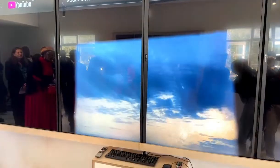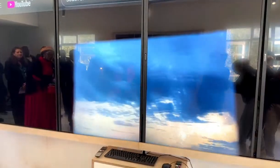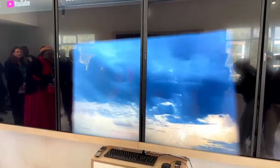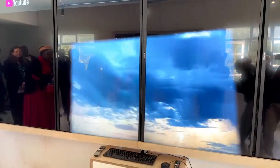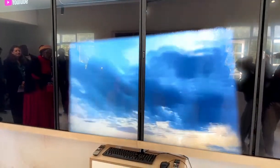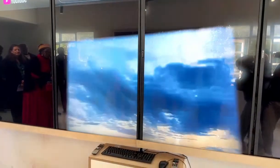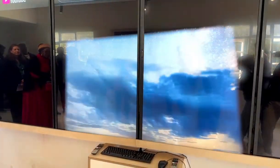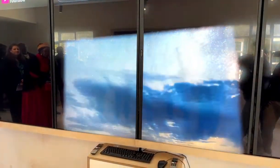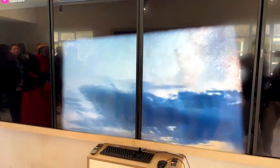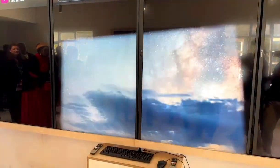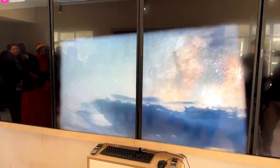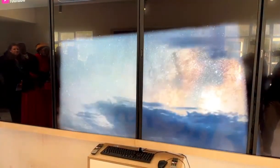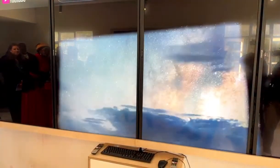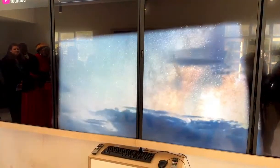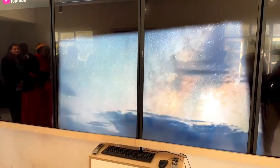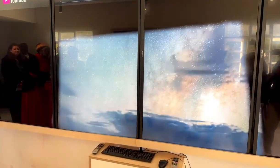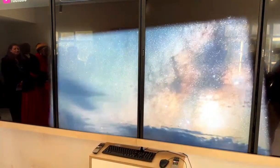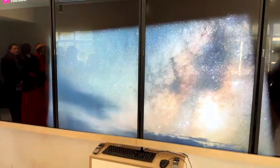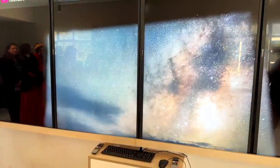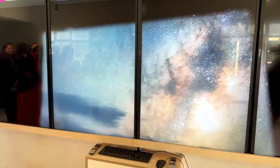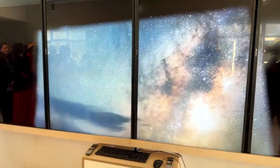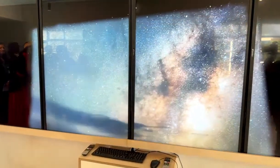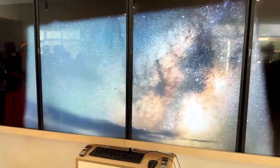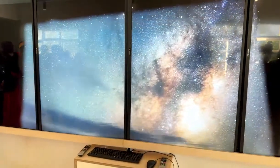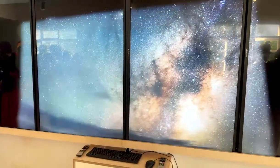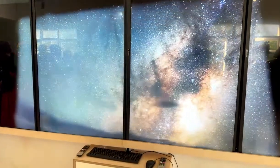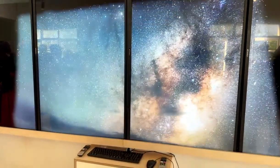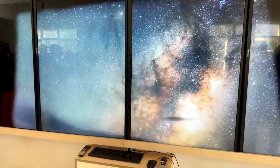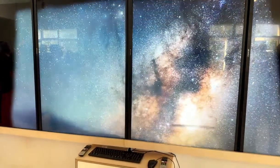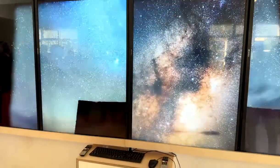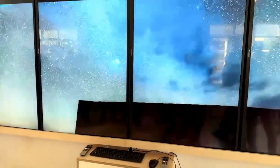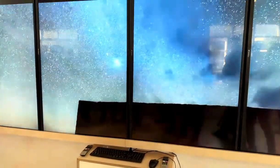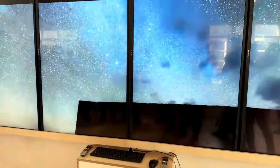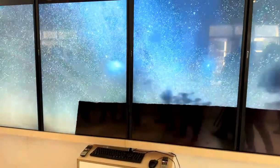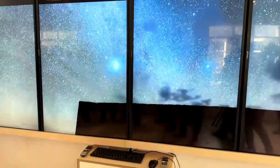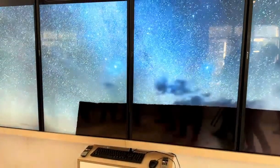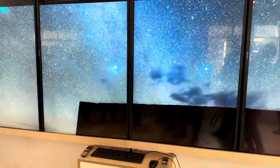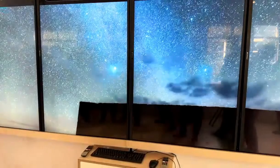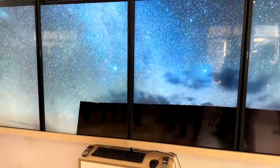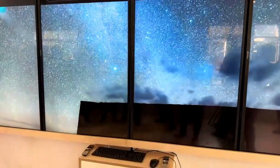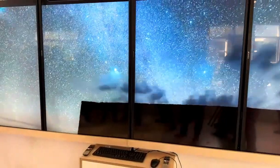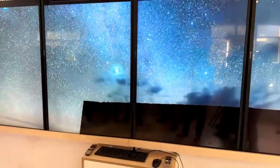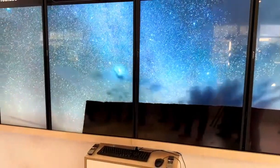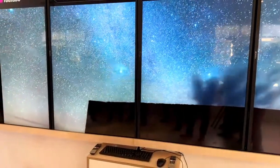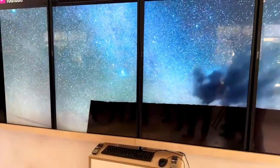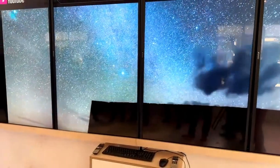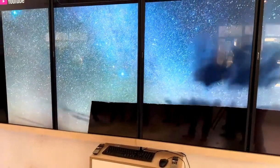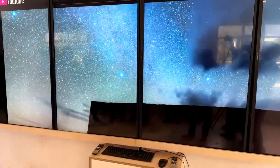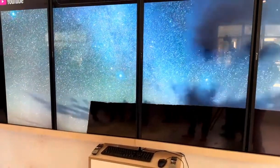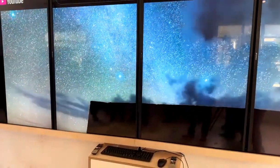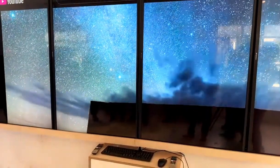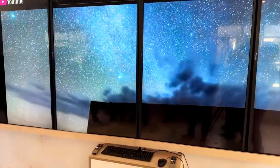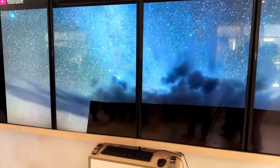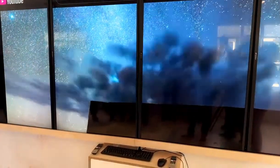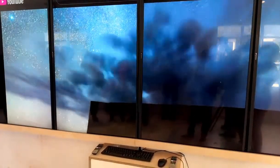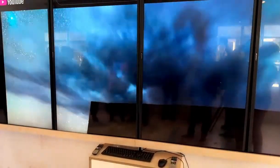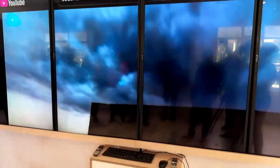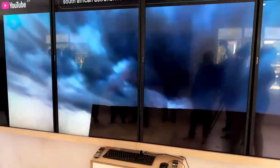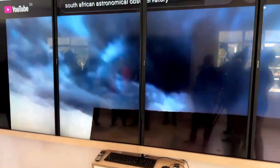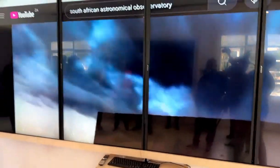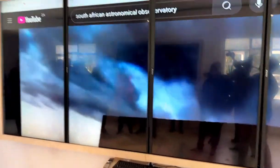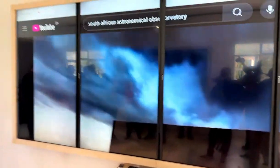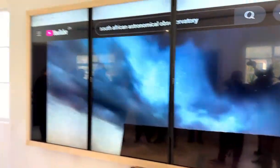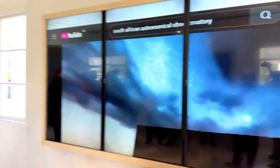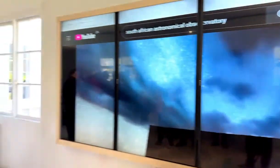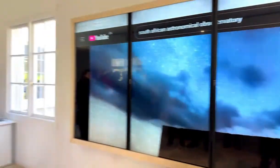we end up getting from there. So although you might see some telescopes here on site, unfortunately no, none of them are able in science because